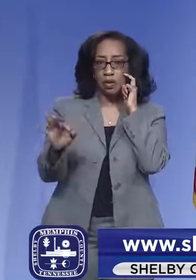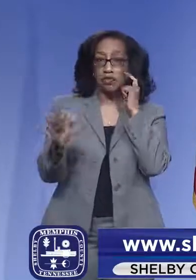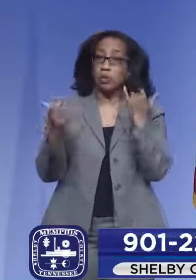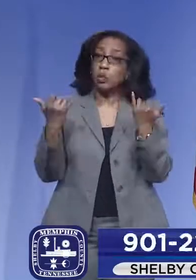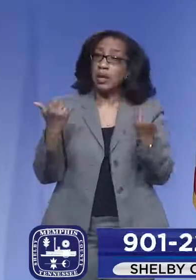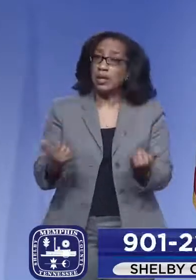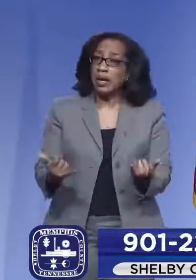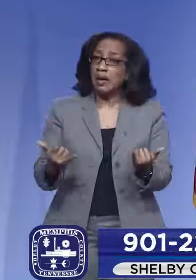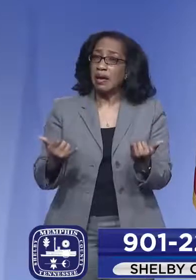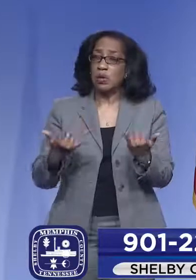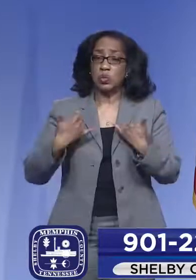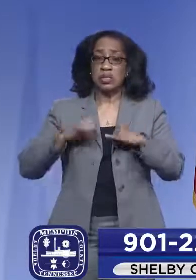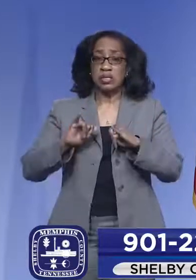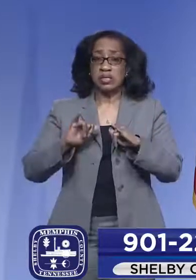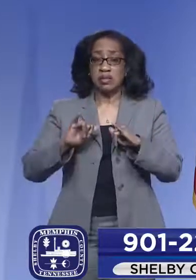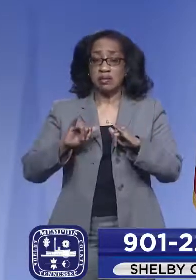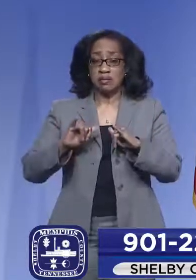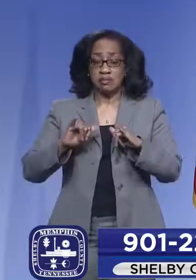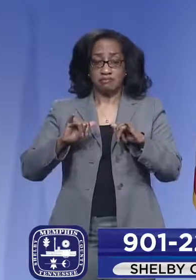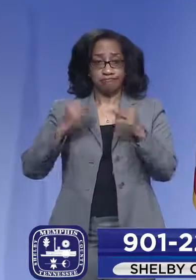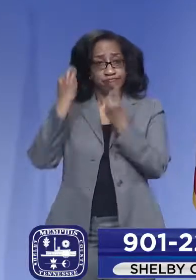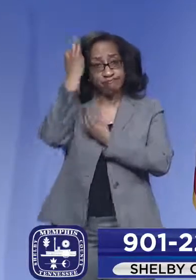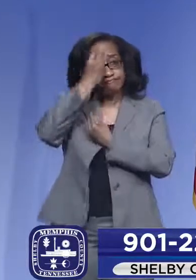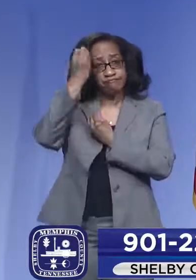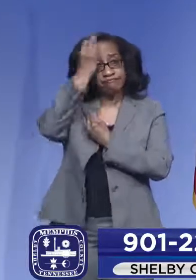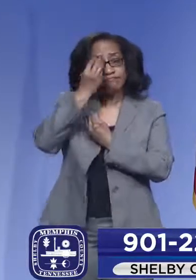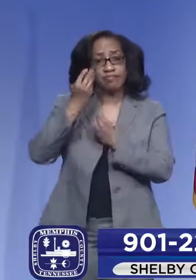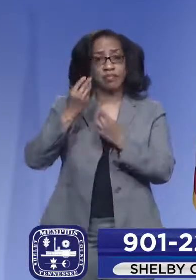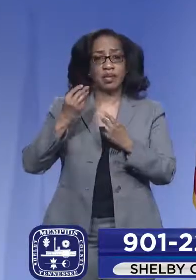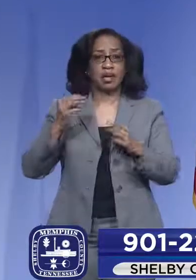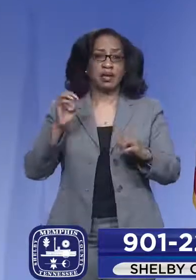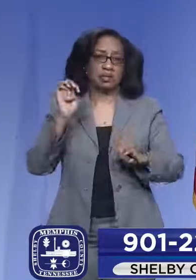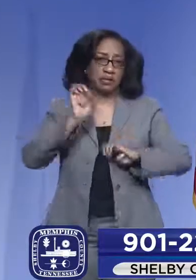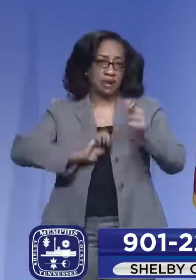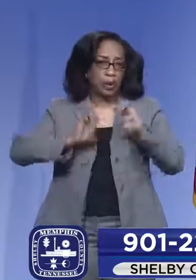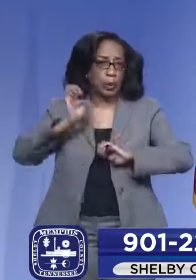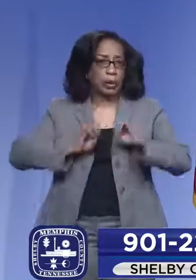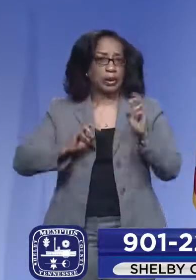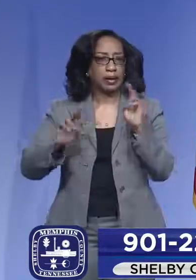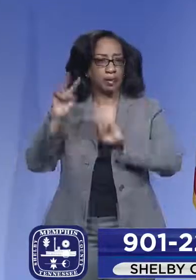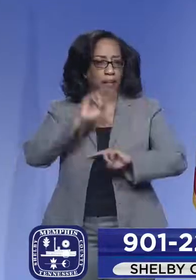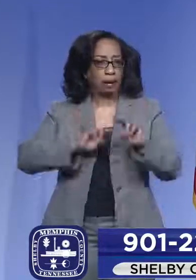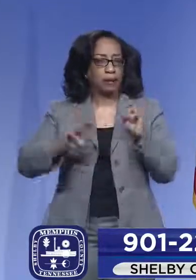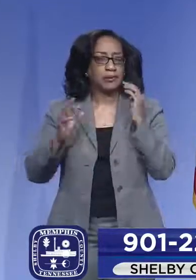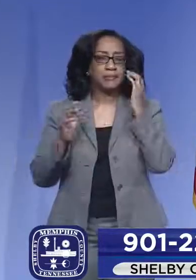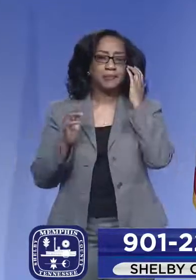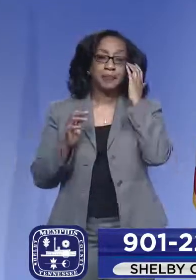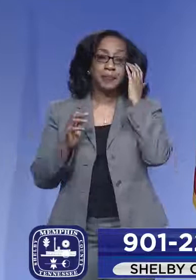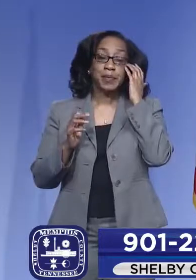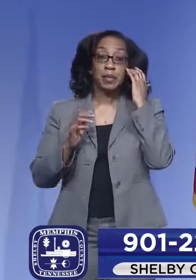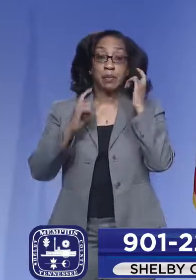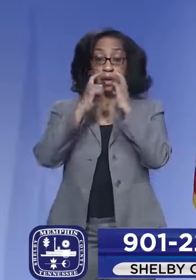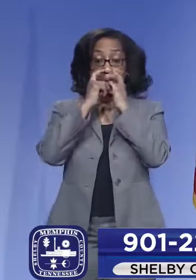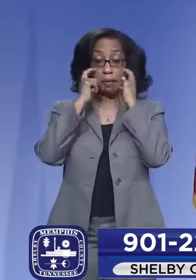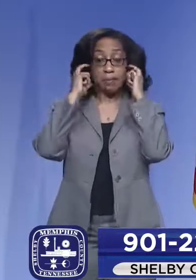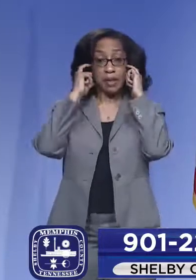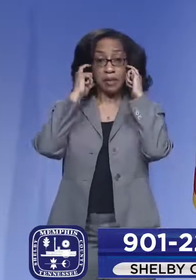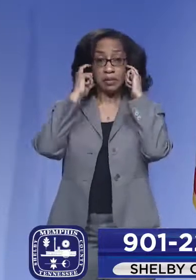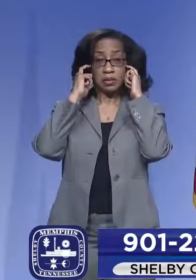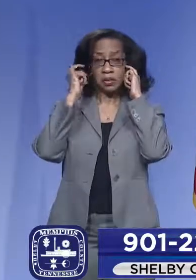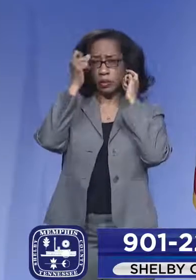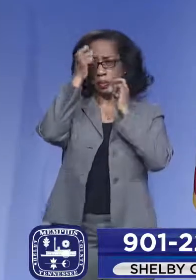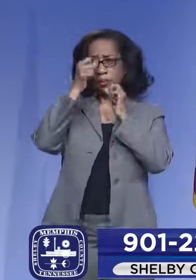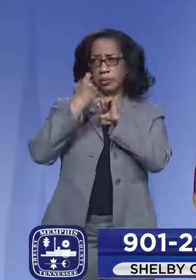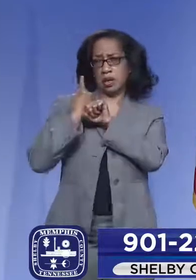an evaluation phase of all of this. But what I will say about masking, remember a year